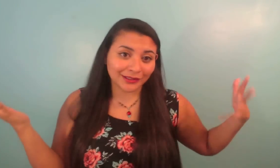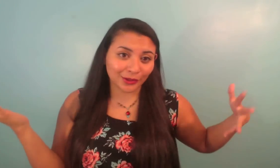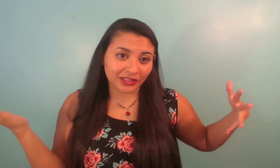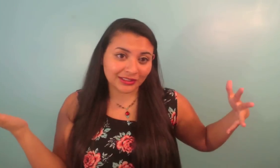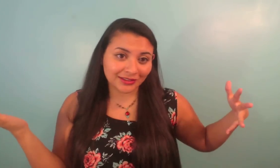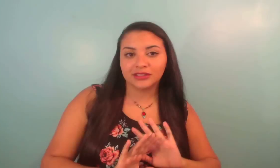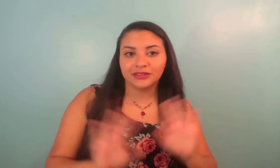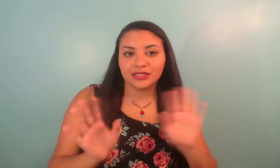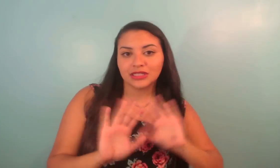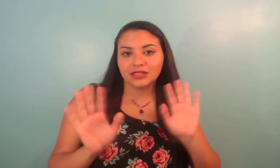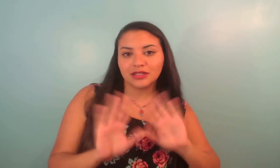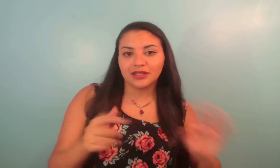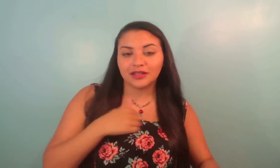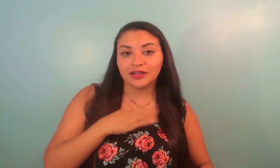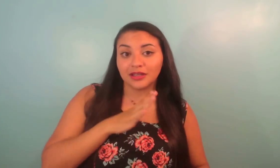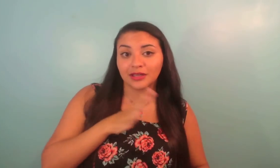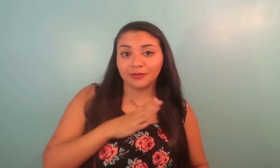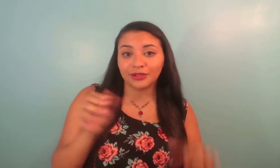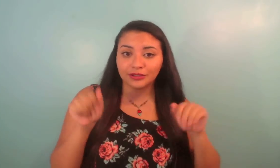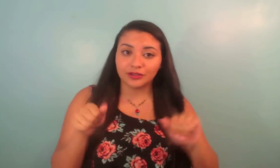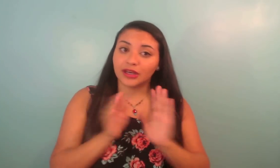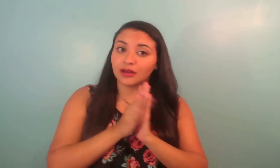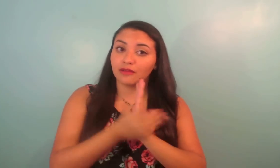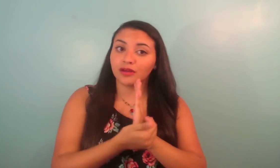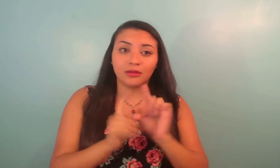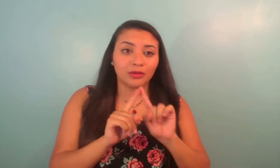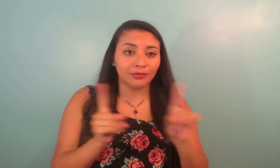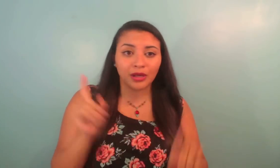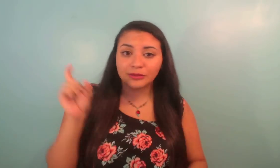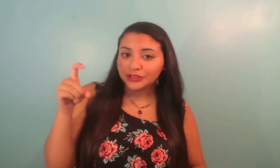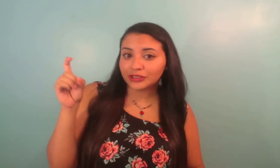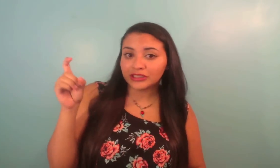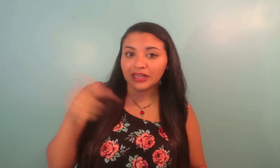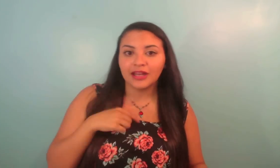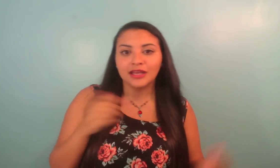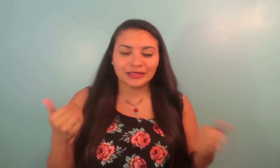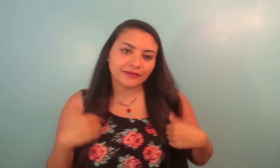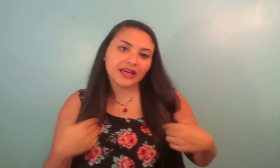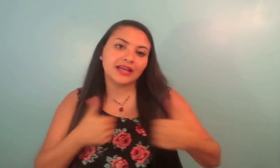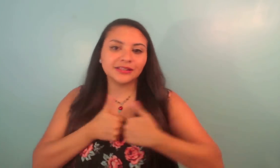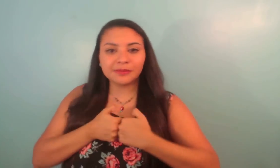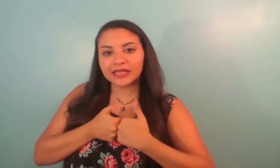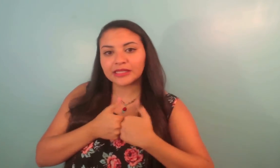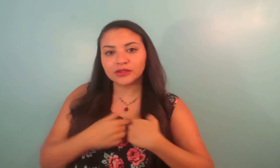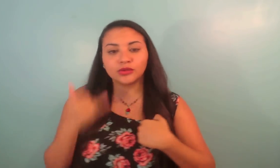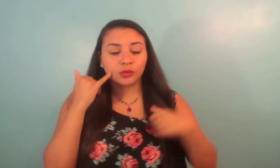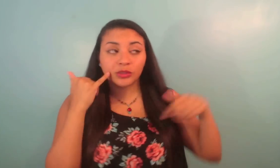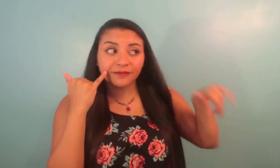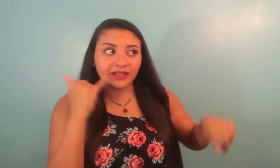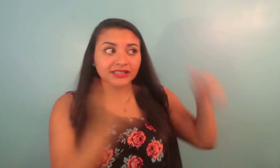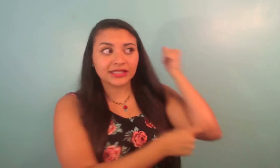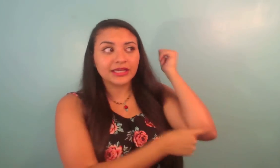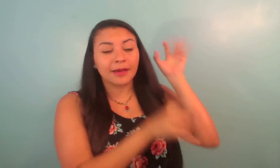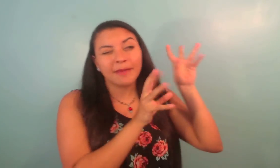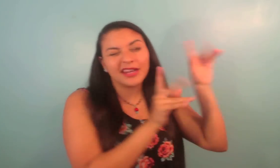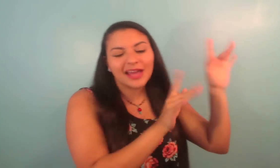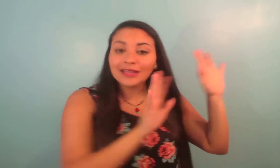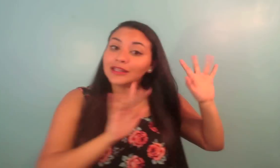chorus. Nah, honey, I'm good. I could have another, but I probably should not. I've got somebody at home, and if I stay, I might not leave